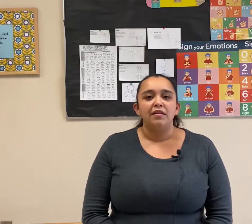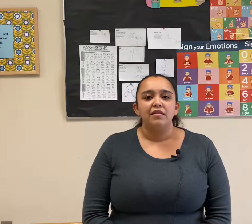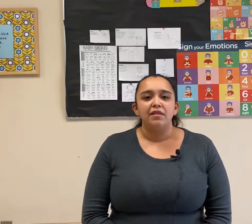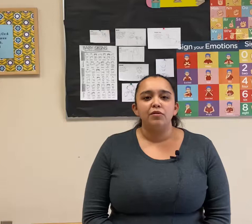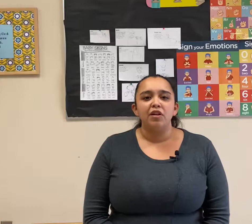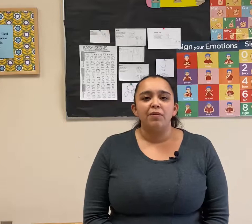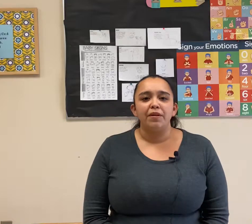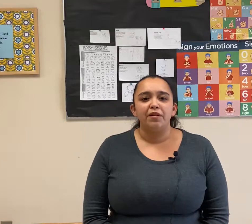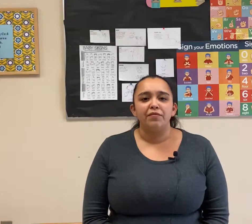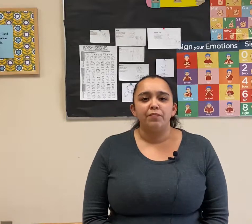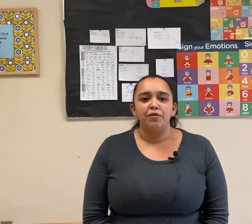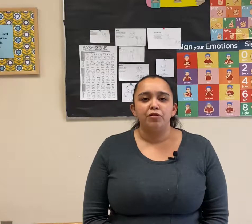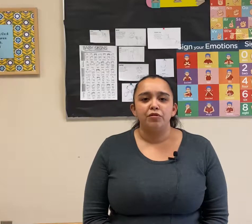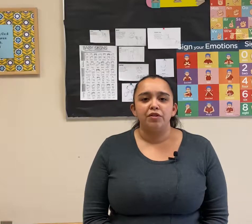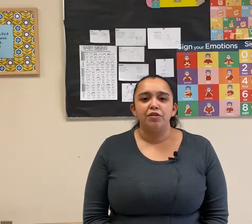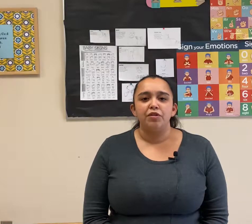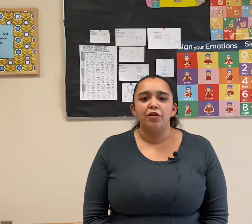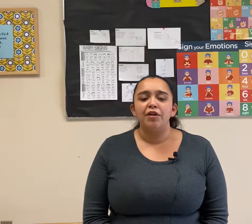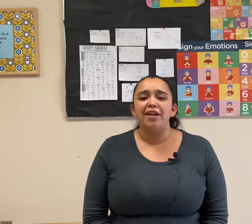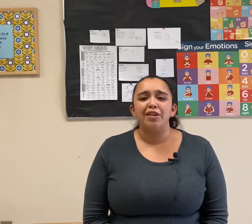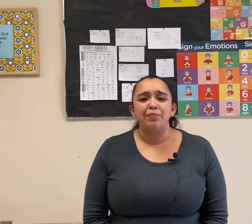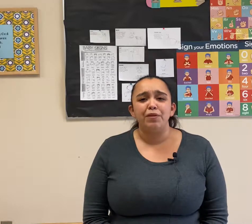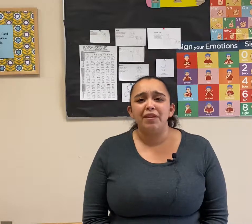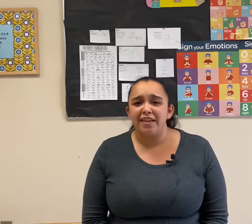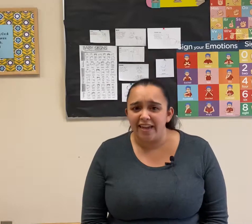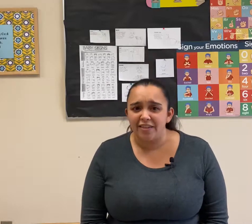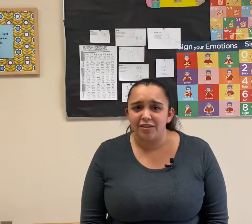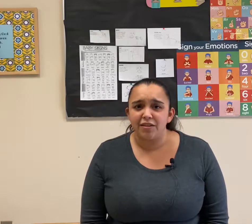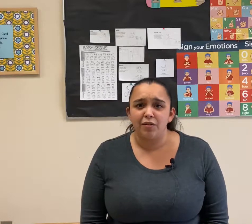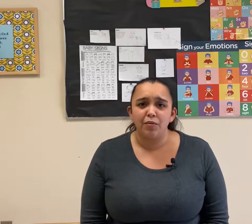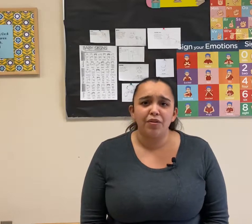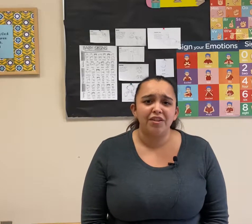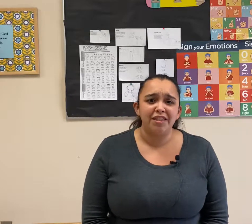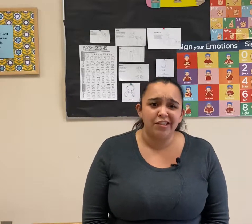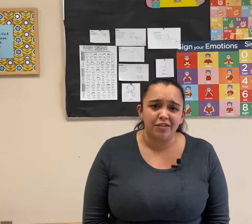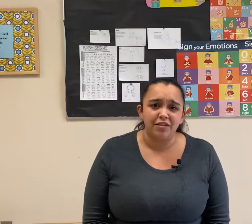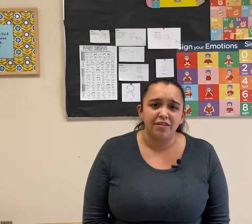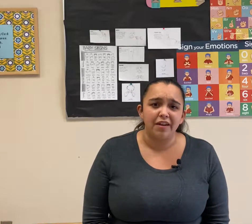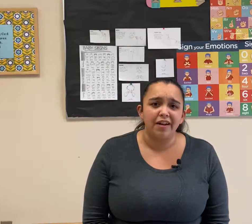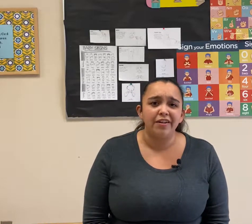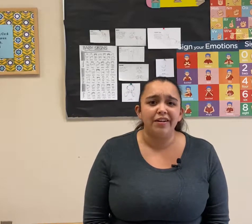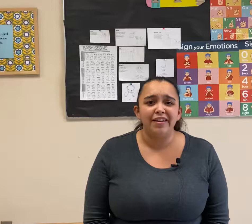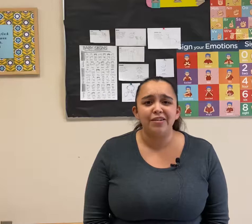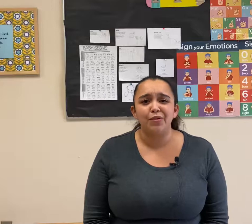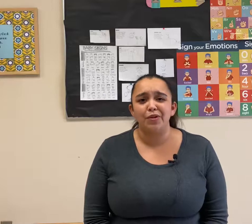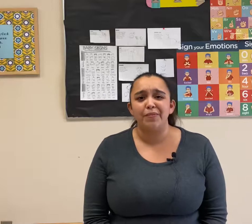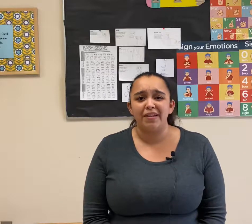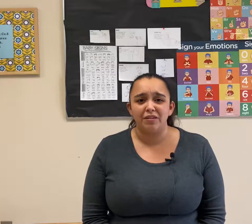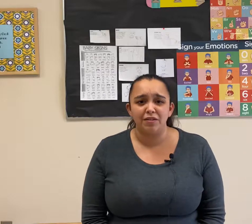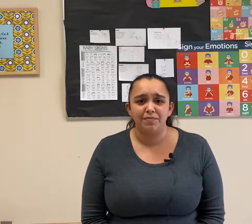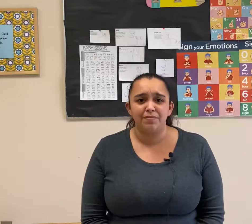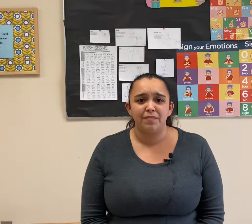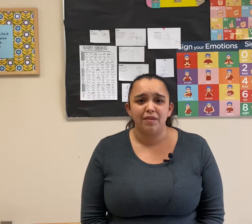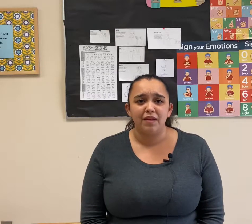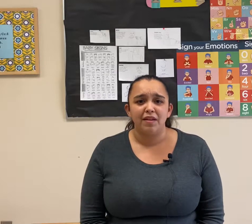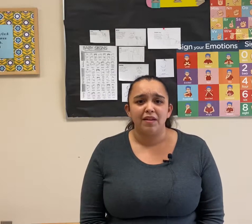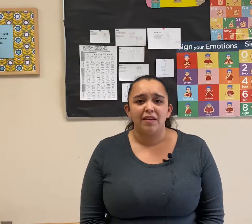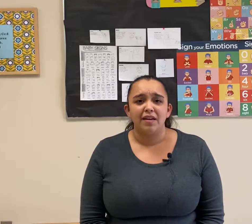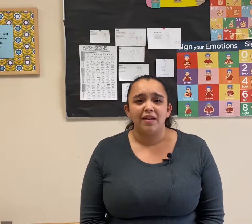This will help my nonverbal children learn how to communicate with the teachers and his or her peers. Now,